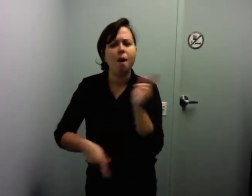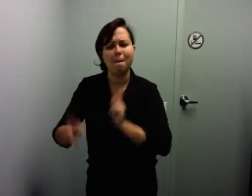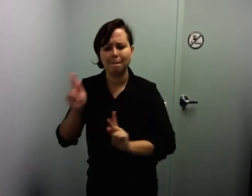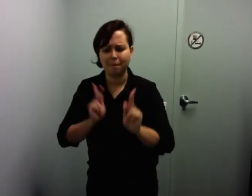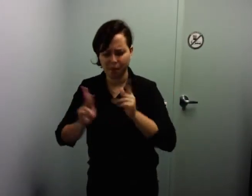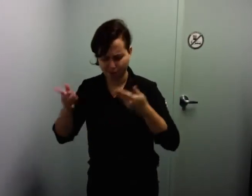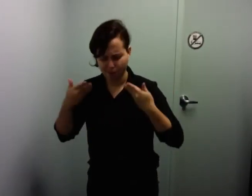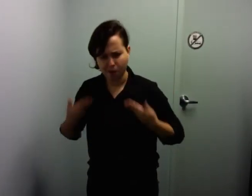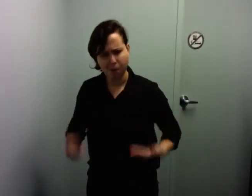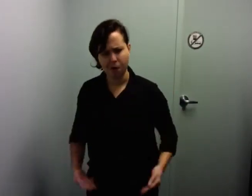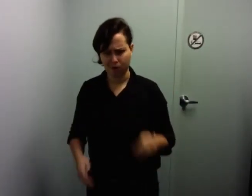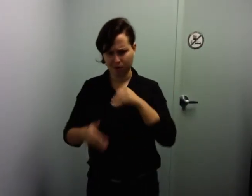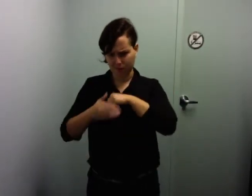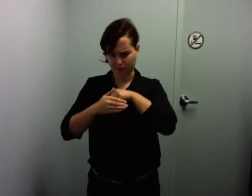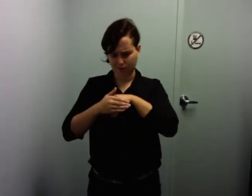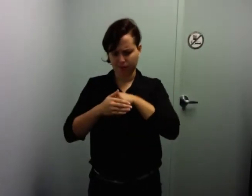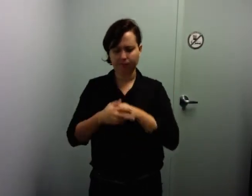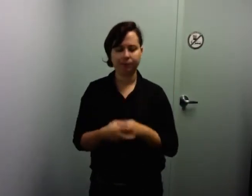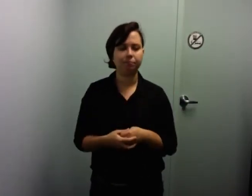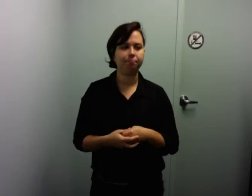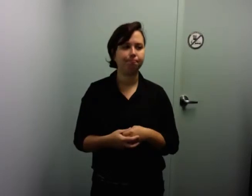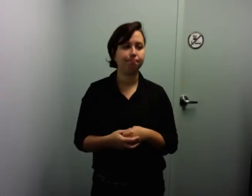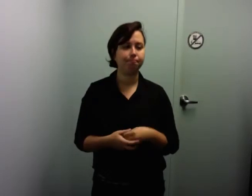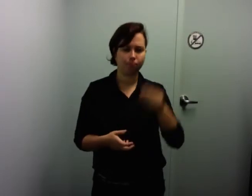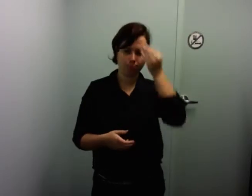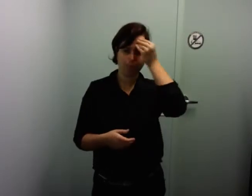go back to the Founding Fathers. Now, in the beginning